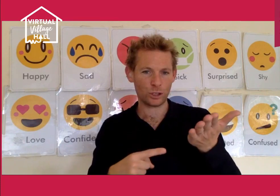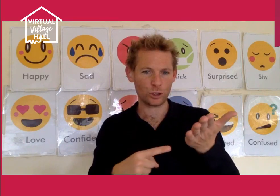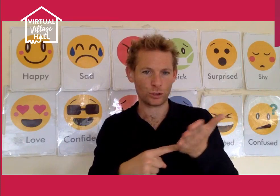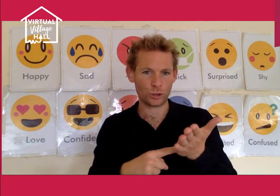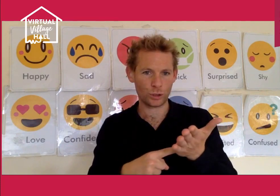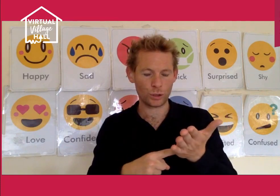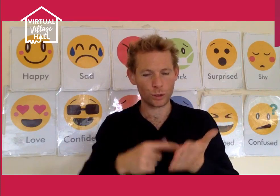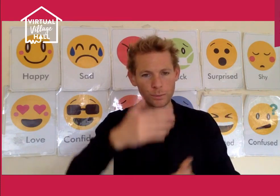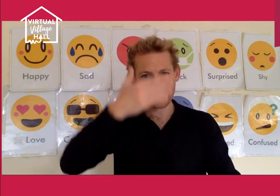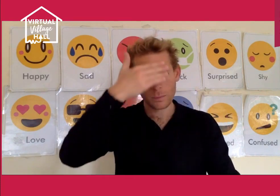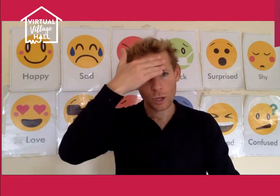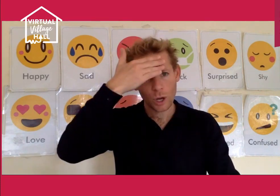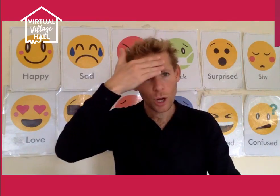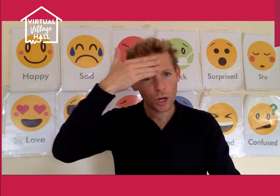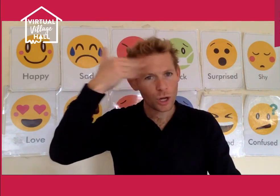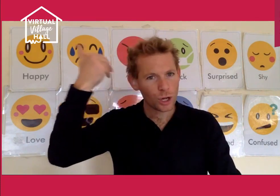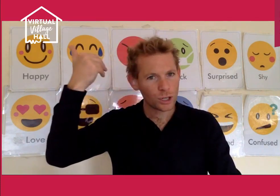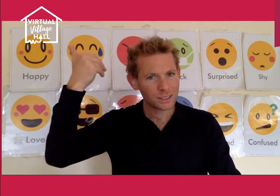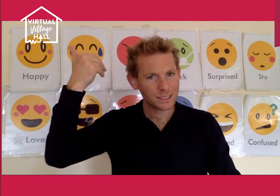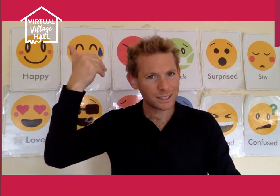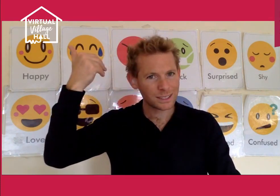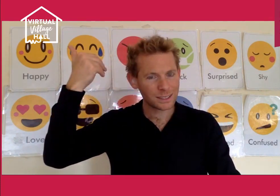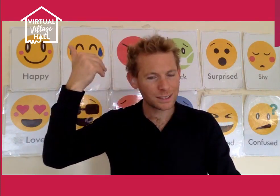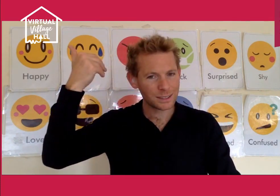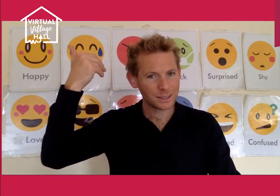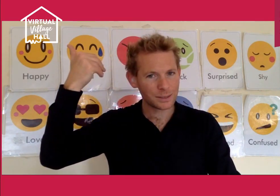Half term holiday.